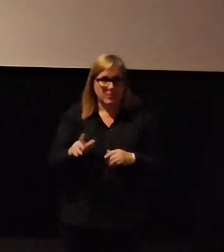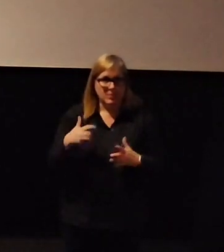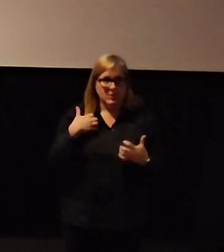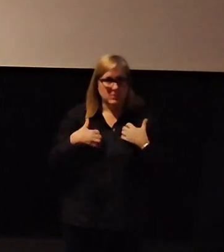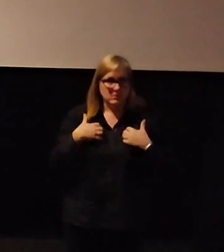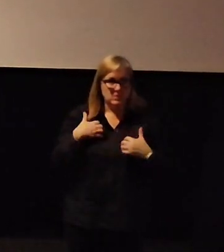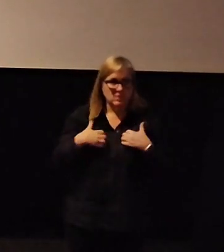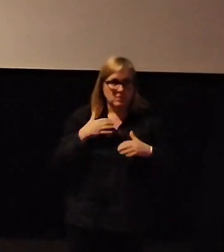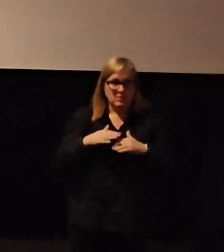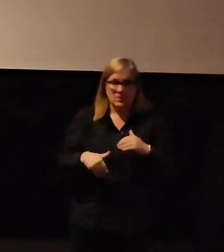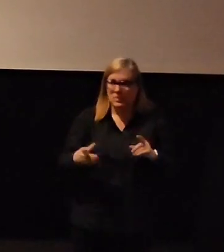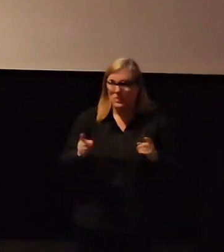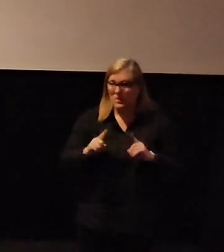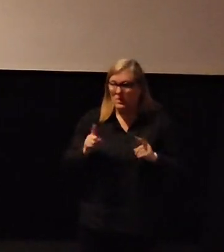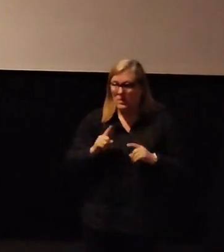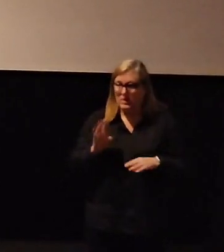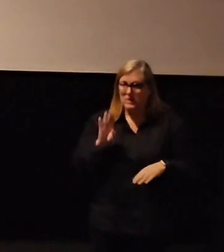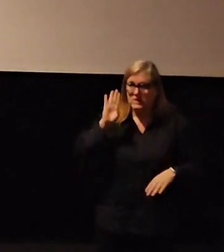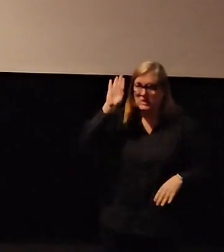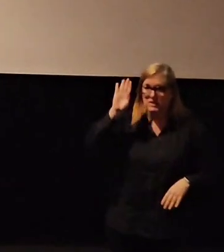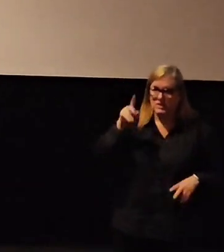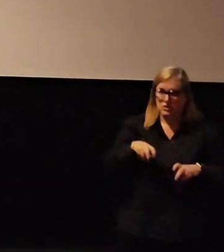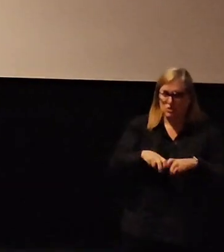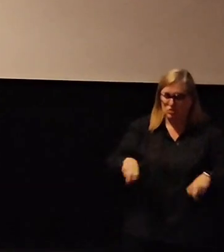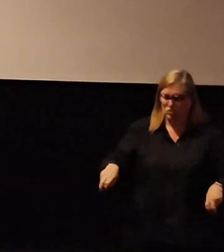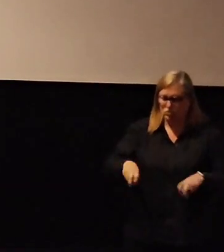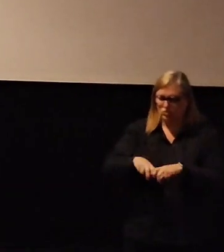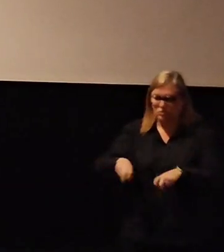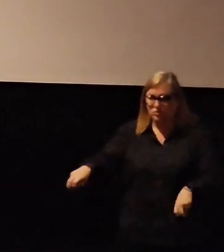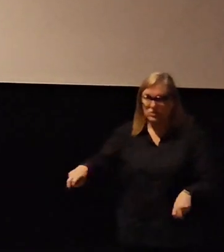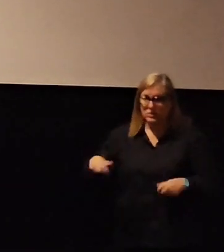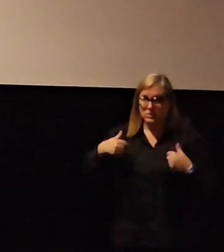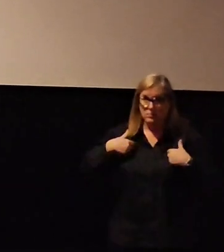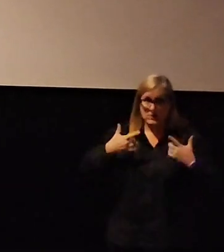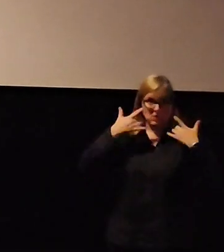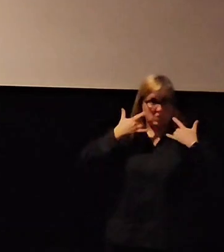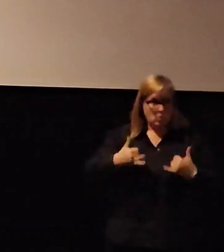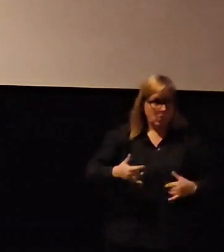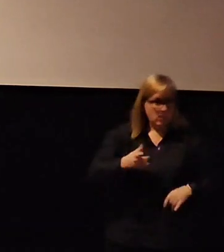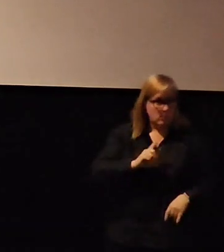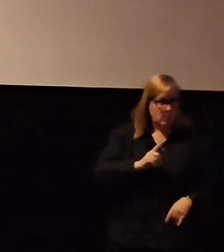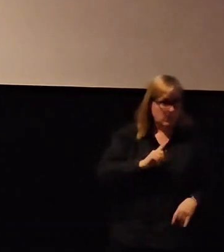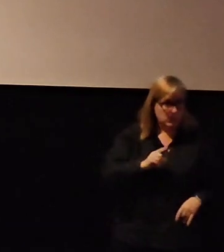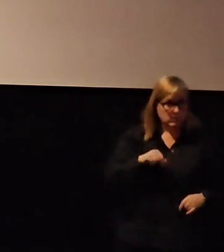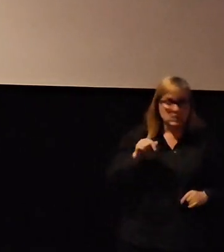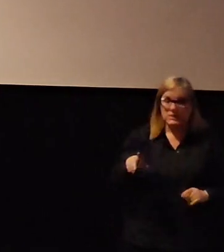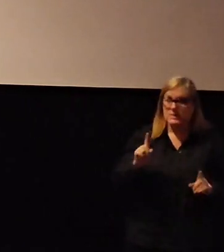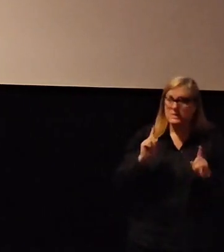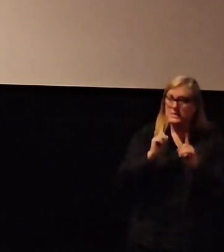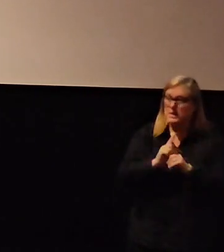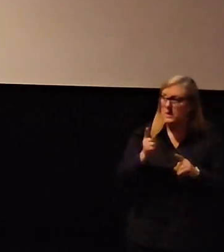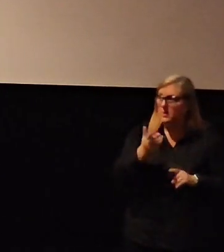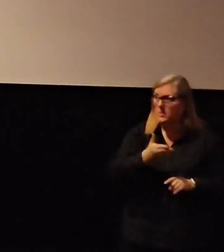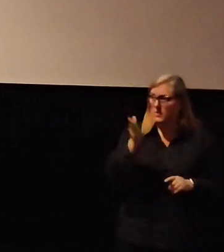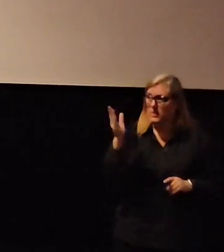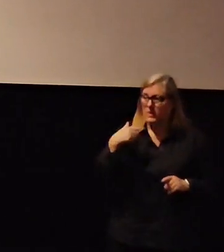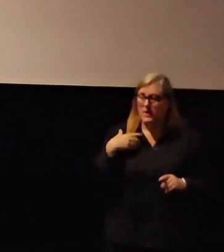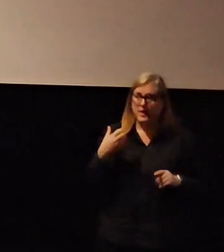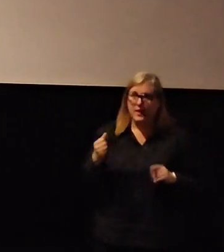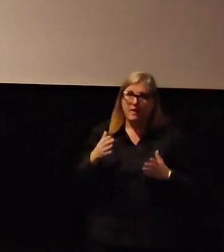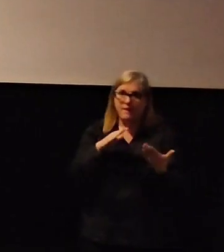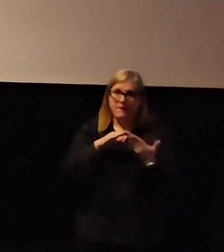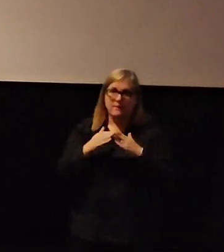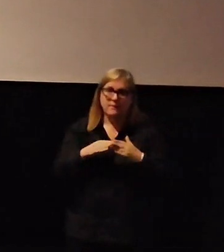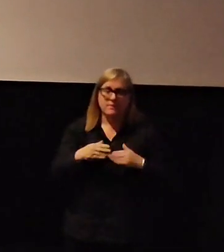is work on citizen juries, which as a lawyer, the kind of notion is, in the same way that you can take a community